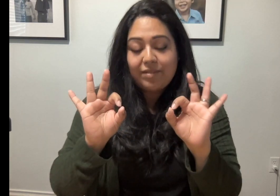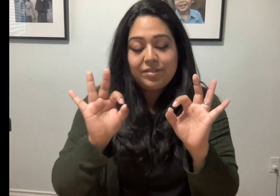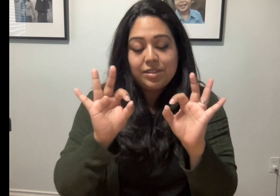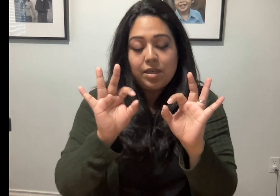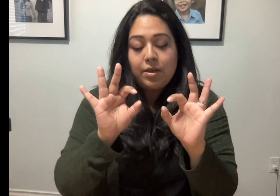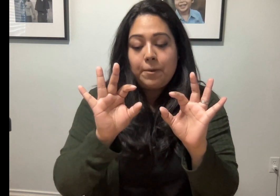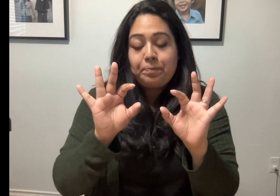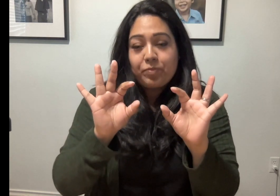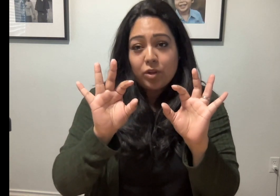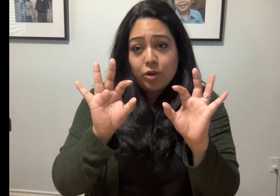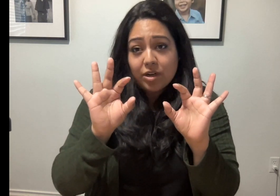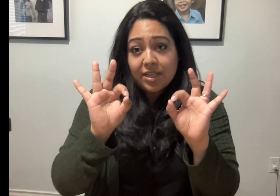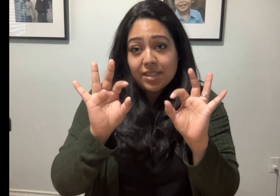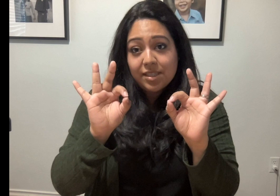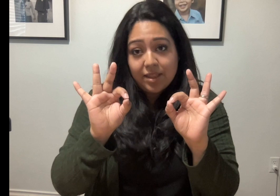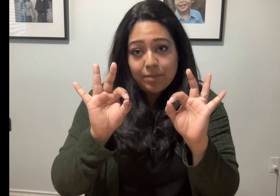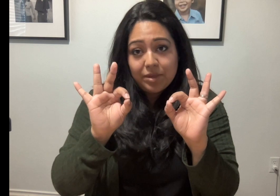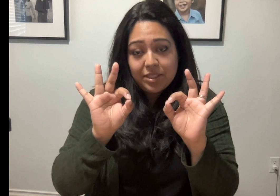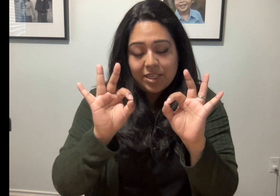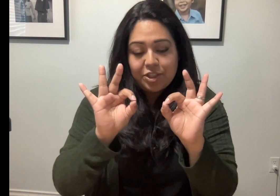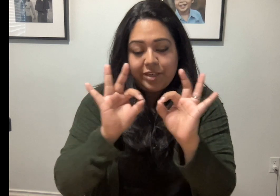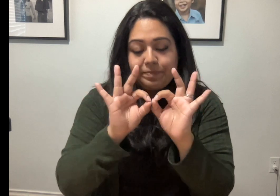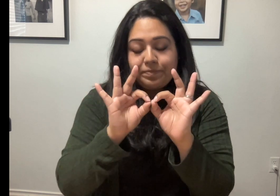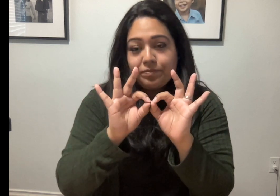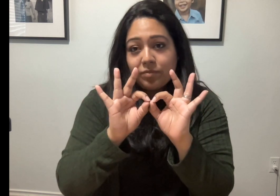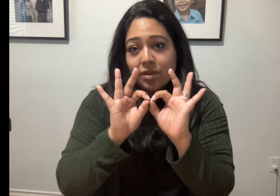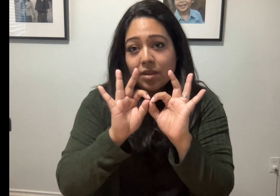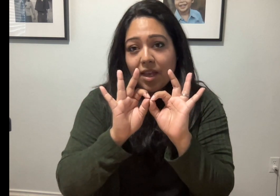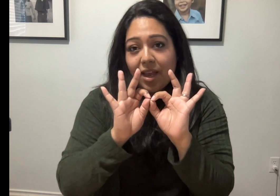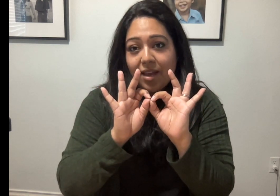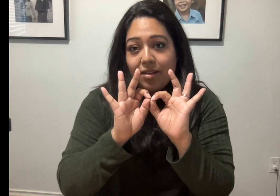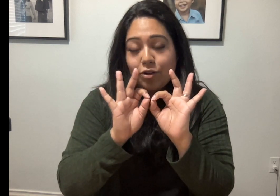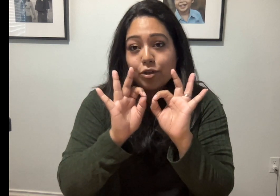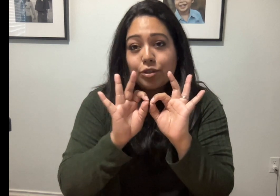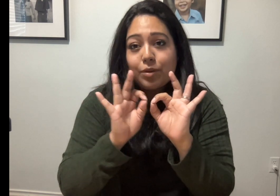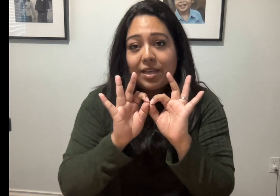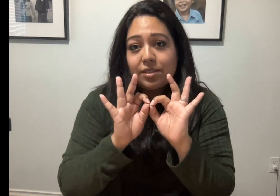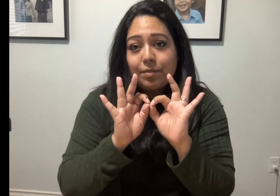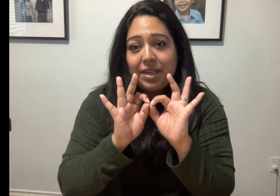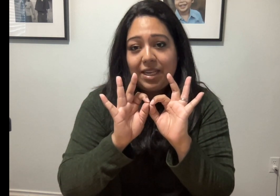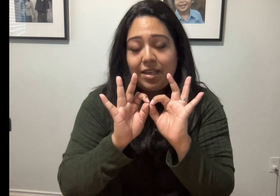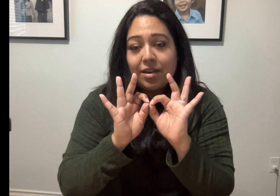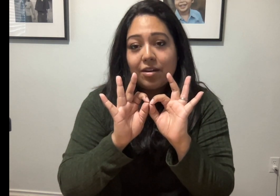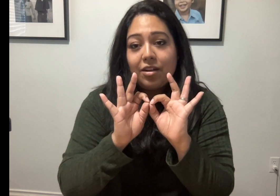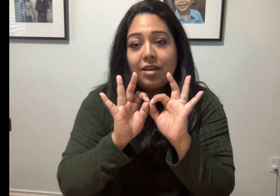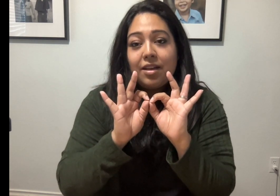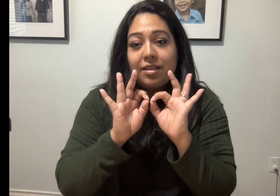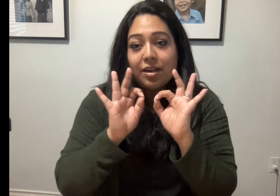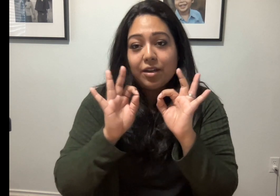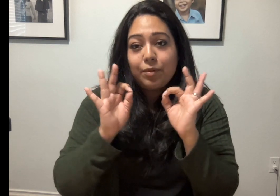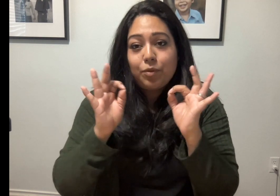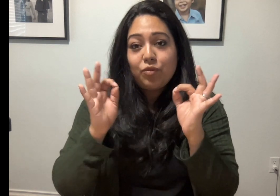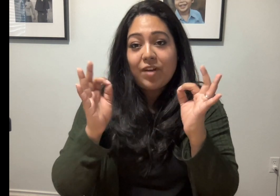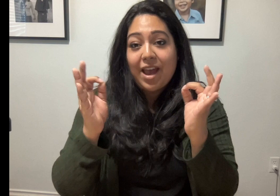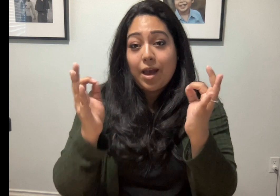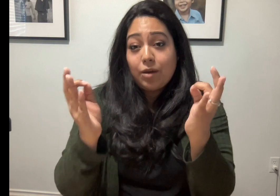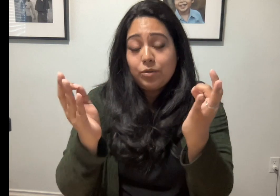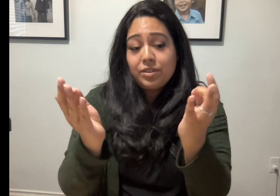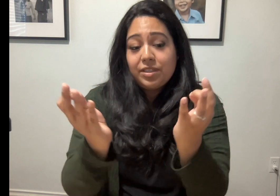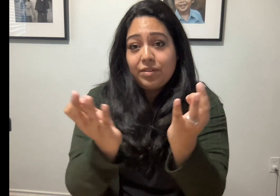F's, your index and thumb are touching, and your 2 hands are meeting here. They're going to move out in